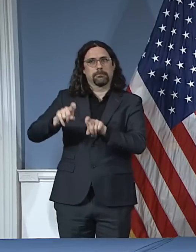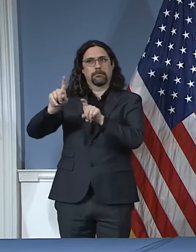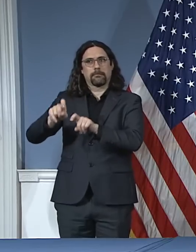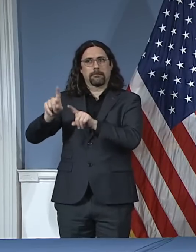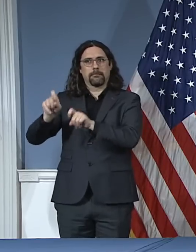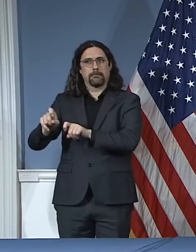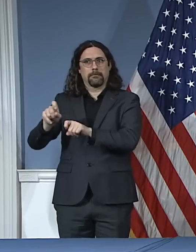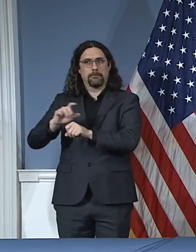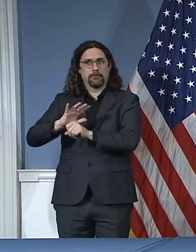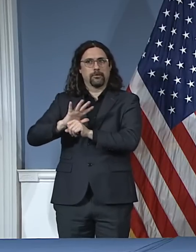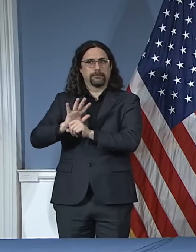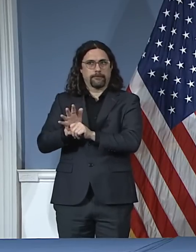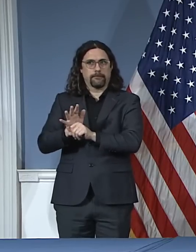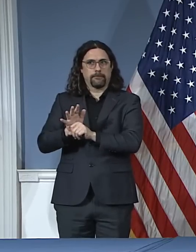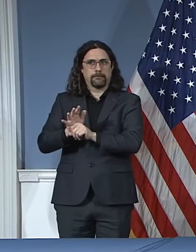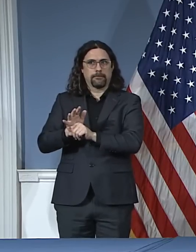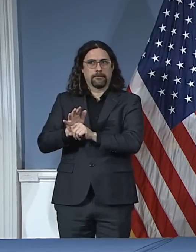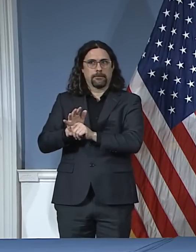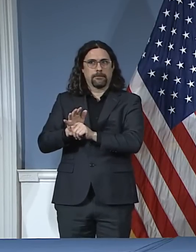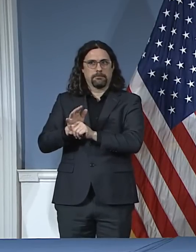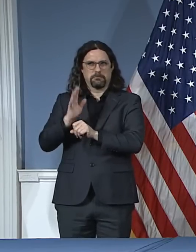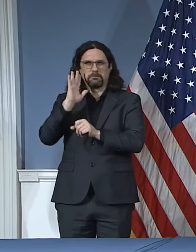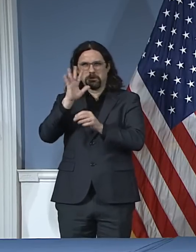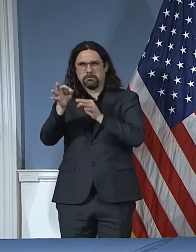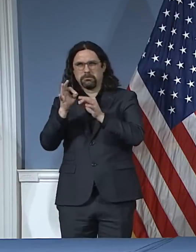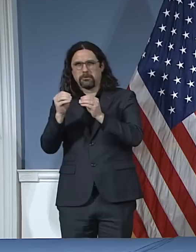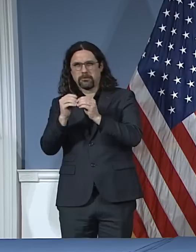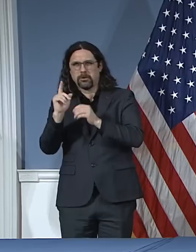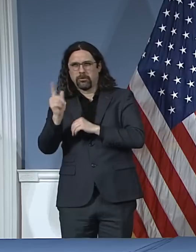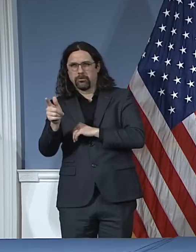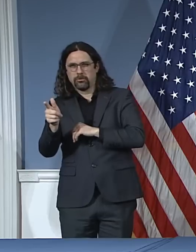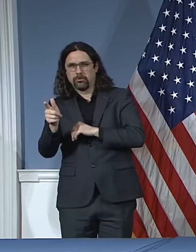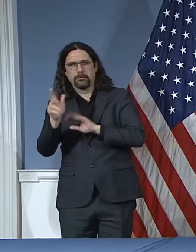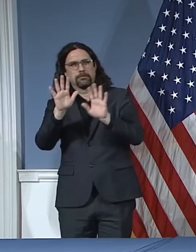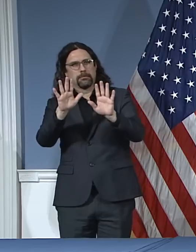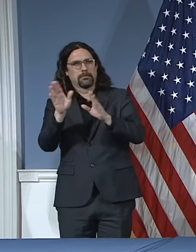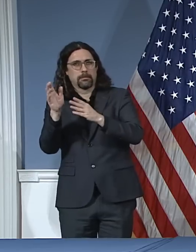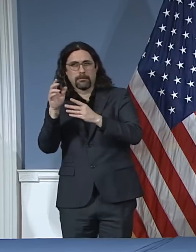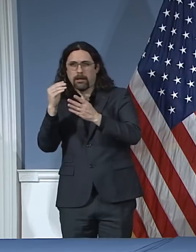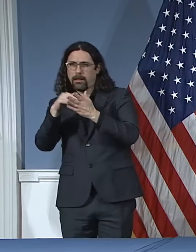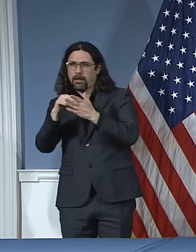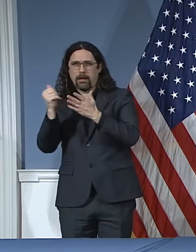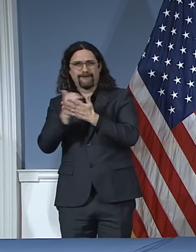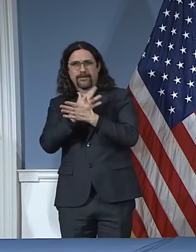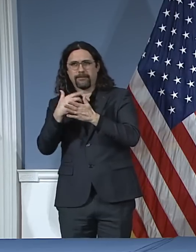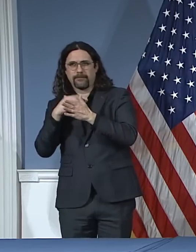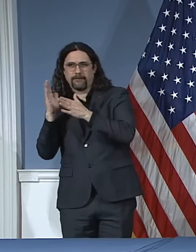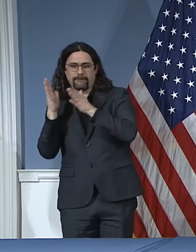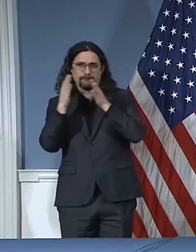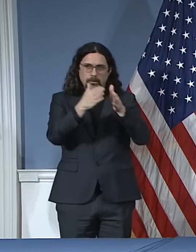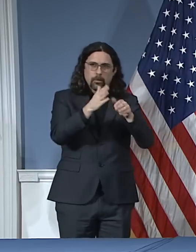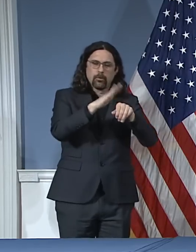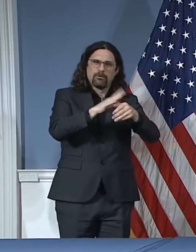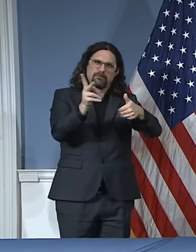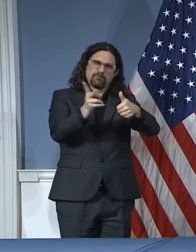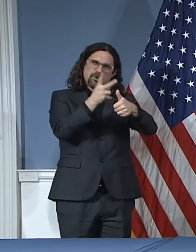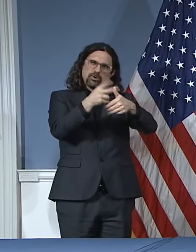patients in greatest need, and we do everything we can to use our testing capacity, ease the burden on emergency rooms. Testing has